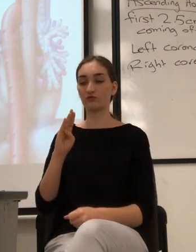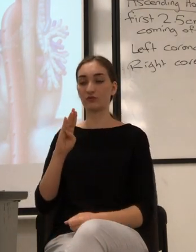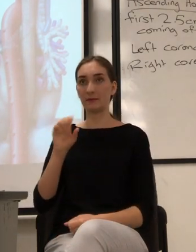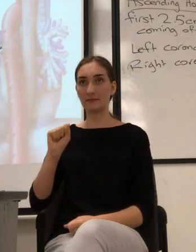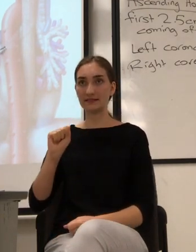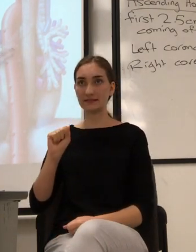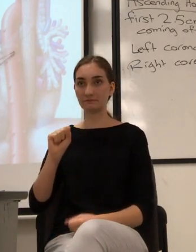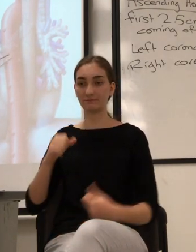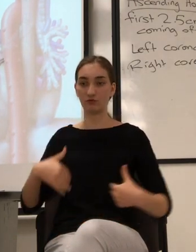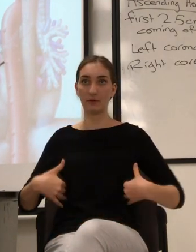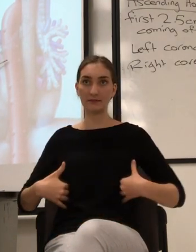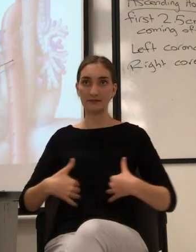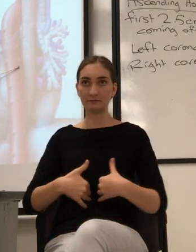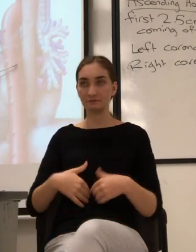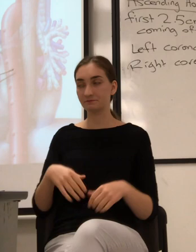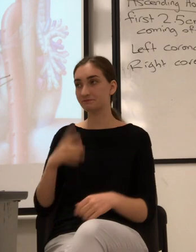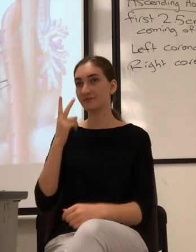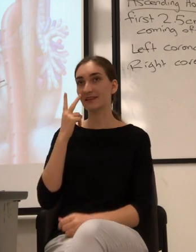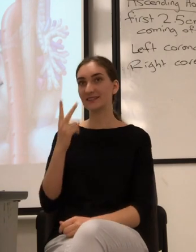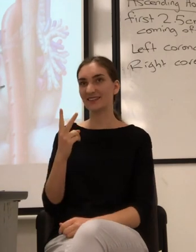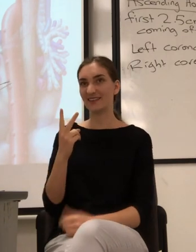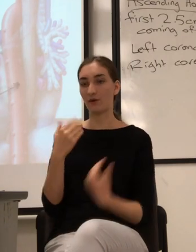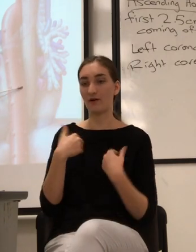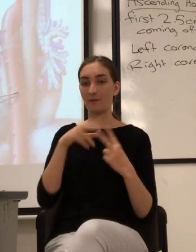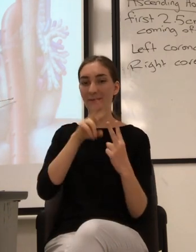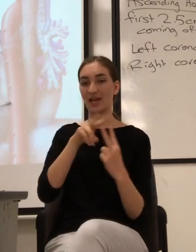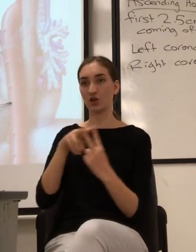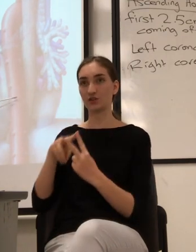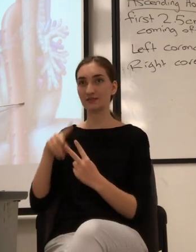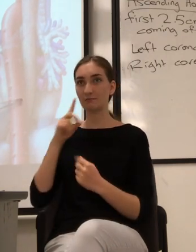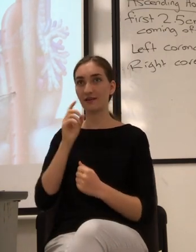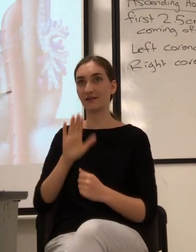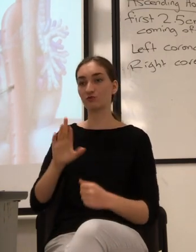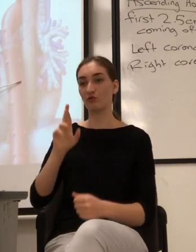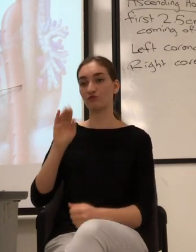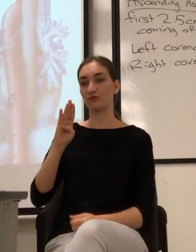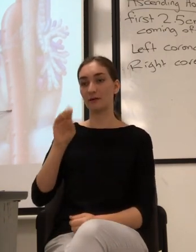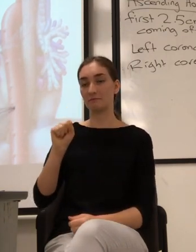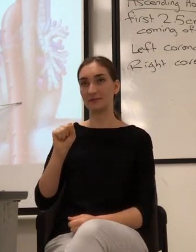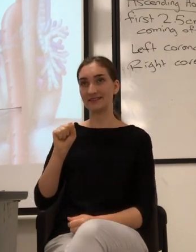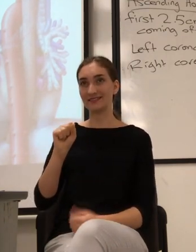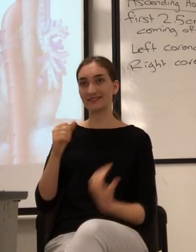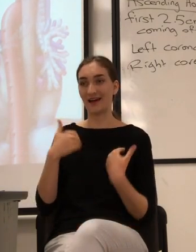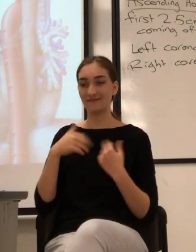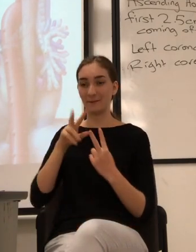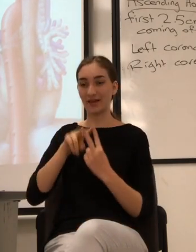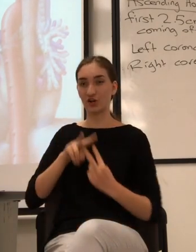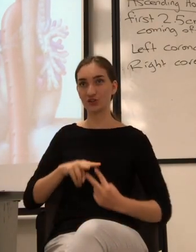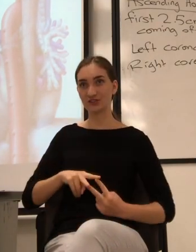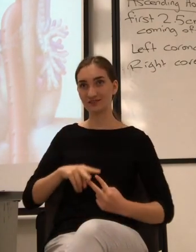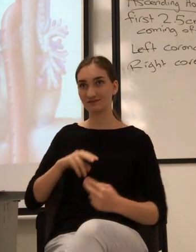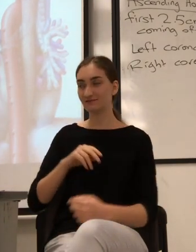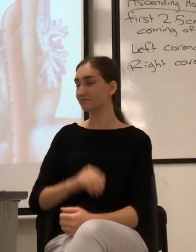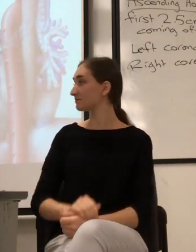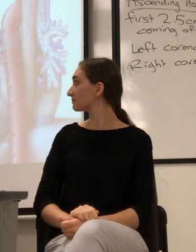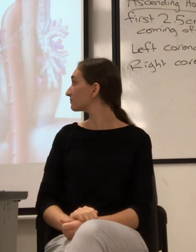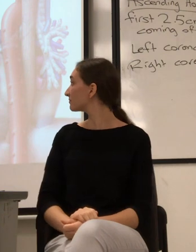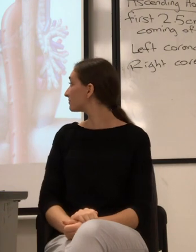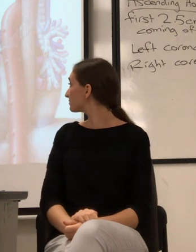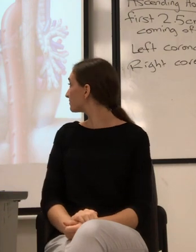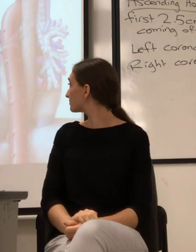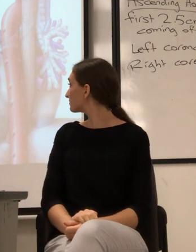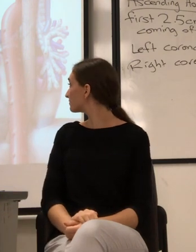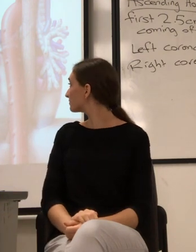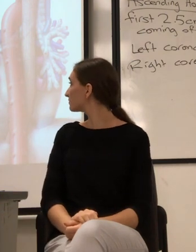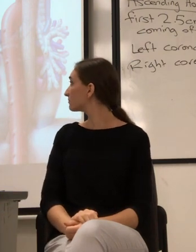See how they're paired, because your ribs are paired? So those are cut branches from the